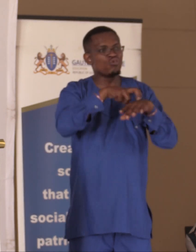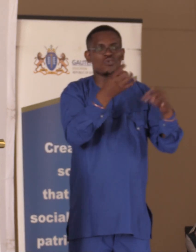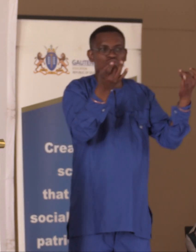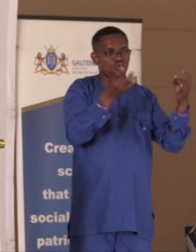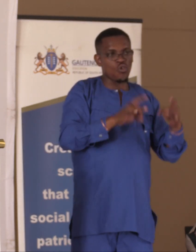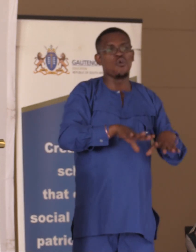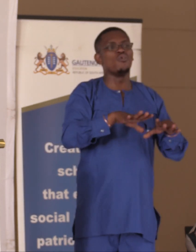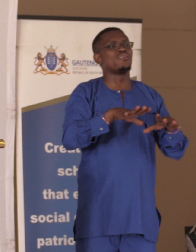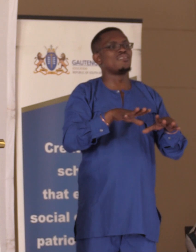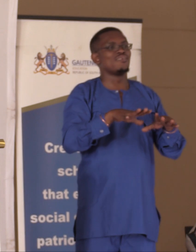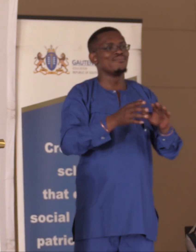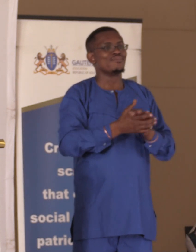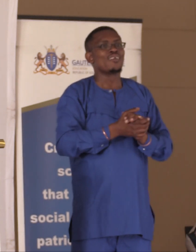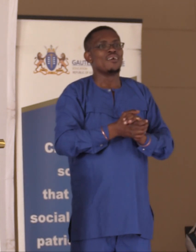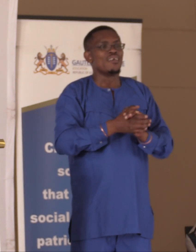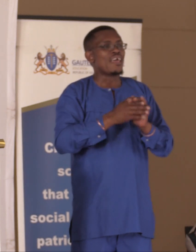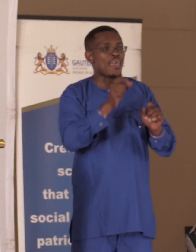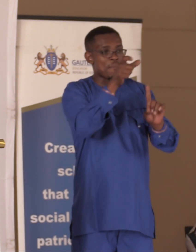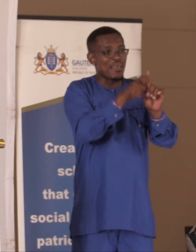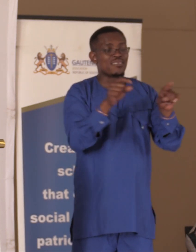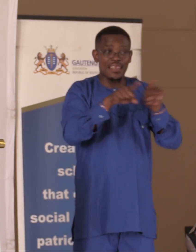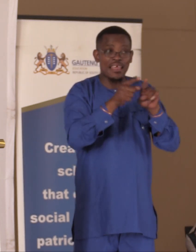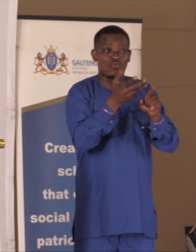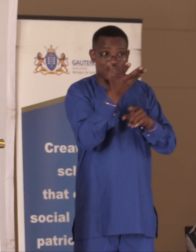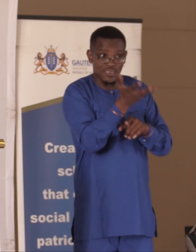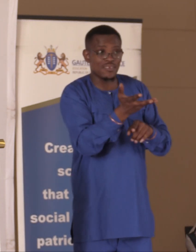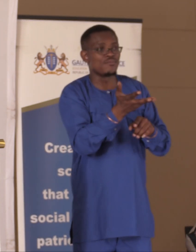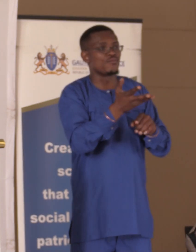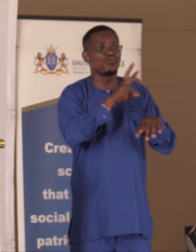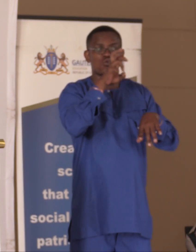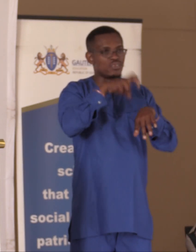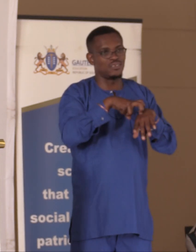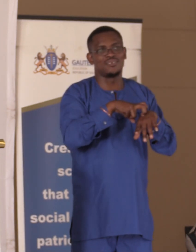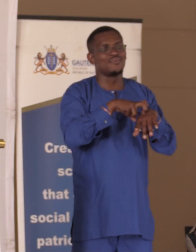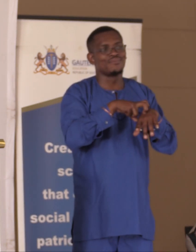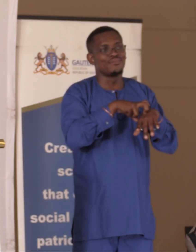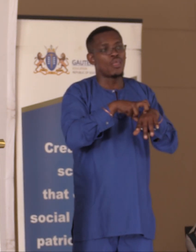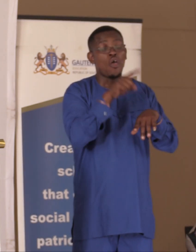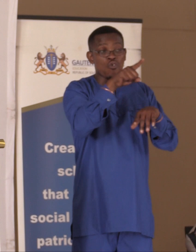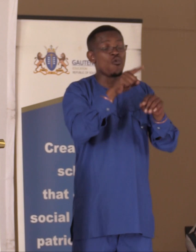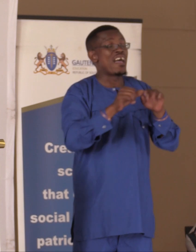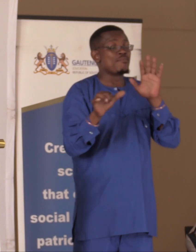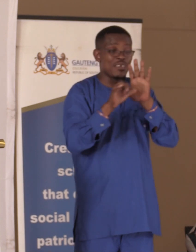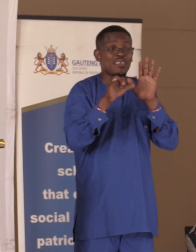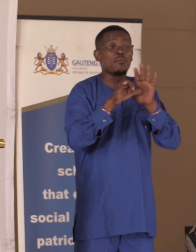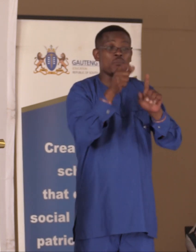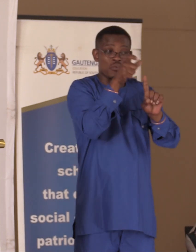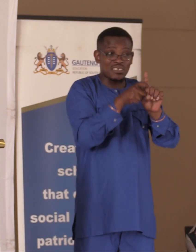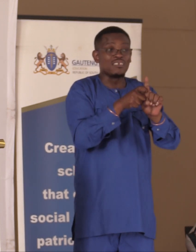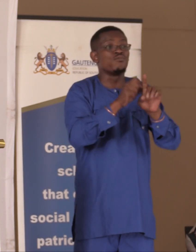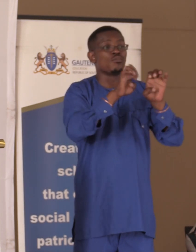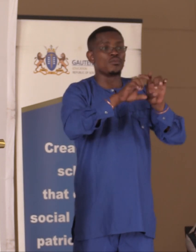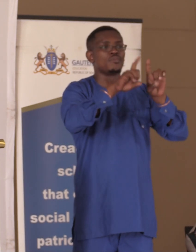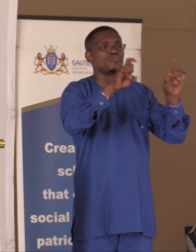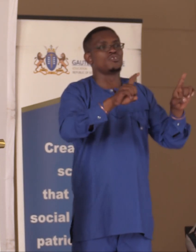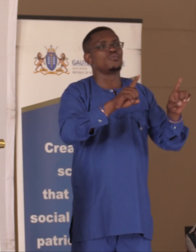lose such a person like yourself, MEC. You are an asset to the Department of